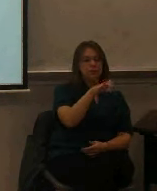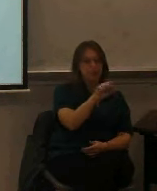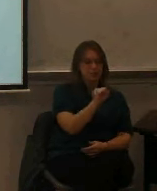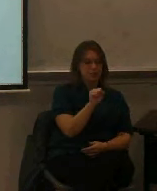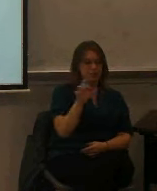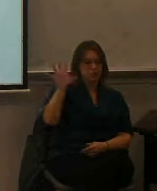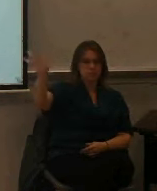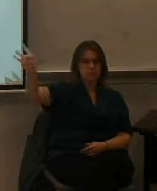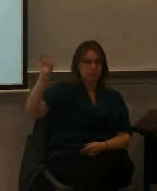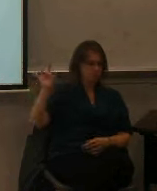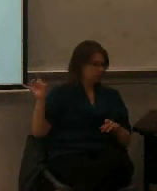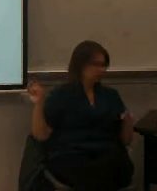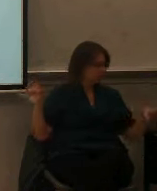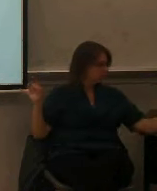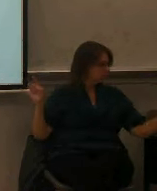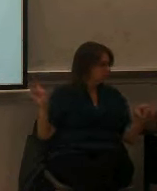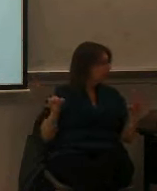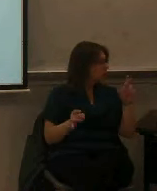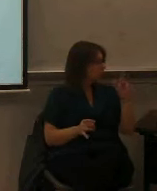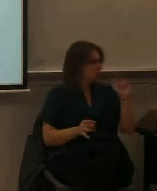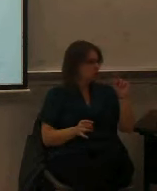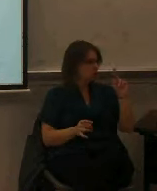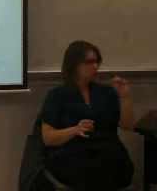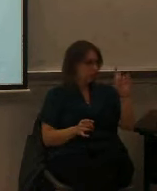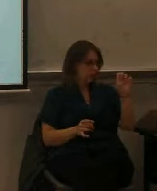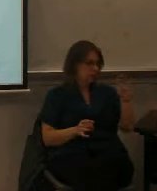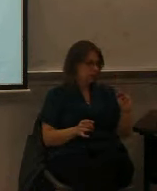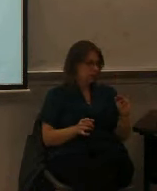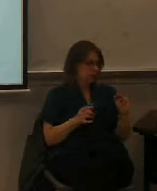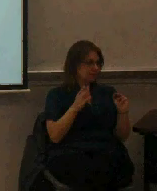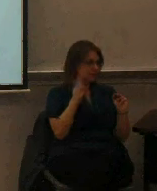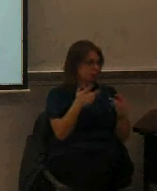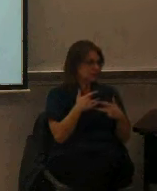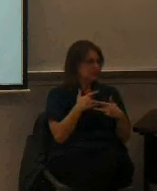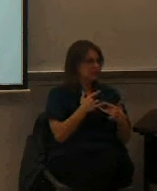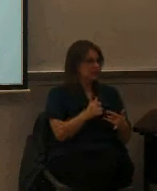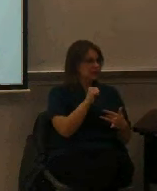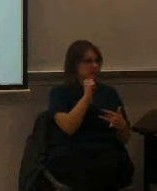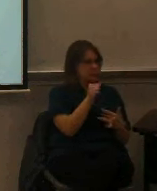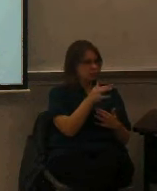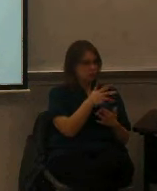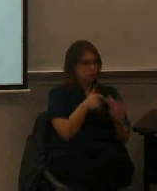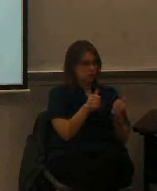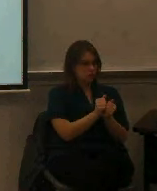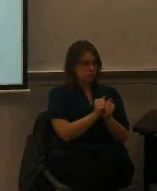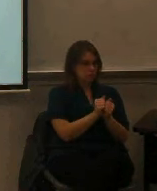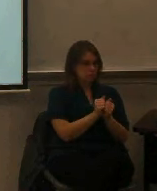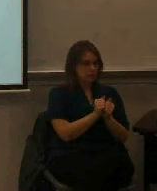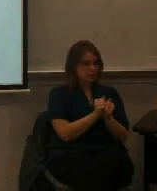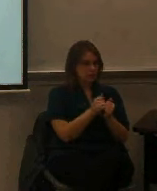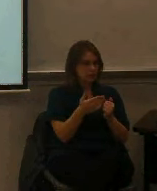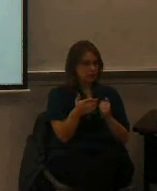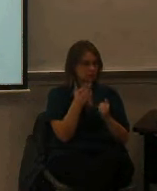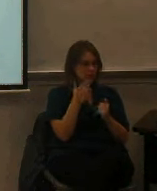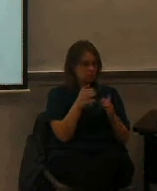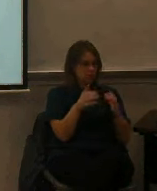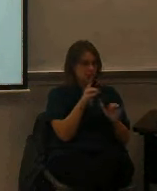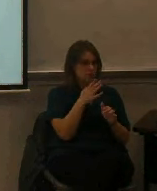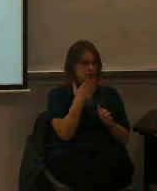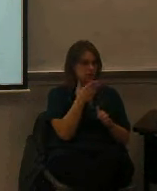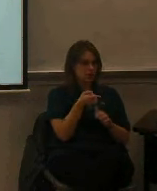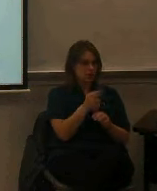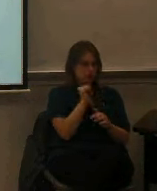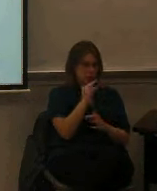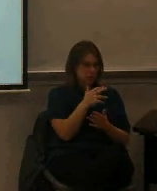grabbed from the environment, that they will tend not to interact with, be interacting. The chances are good that they